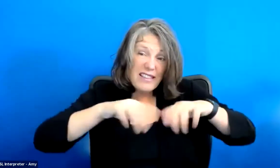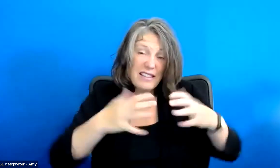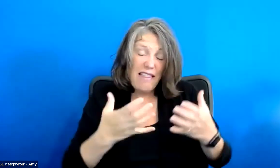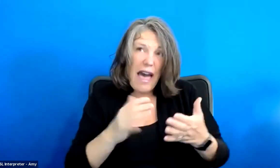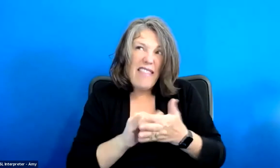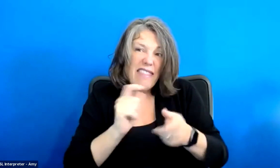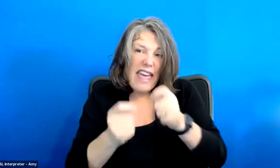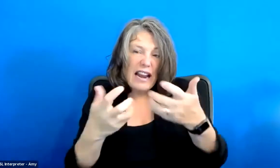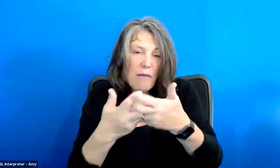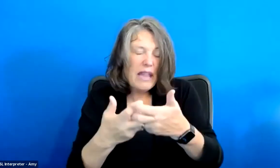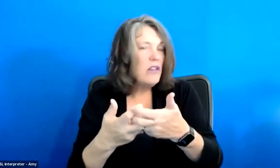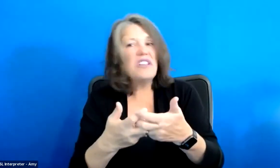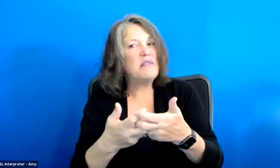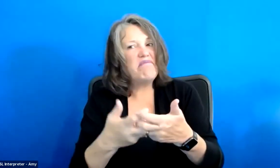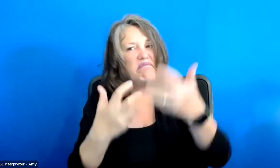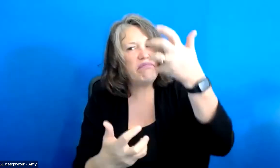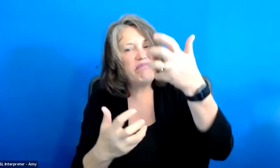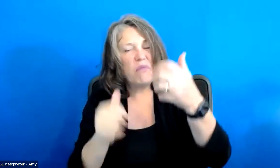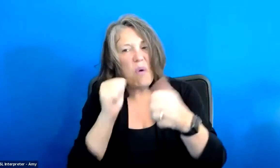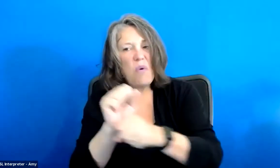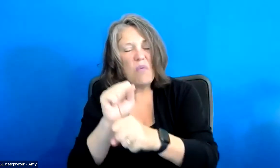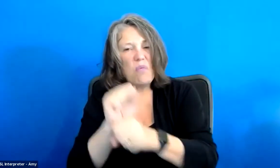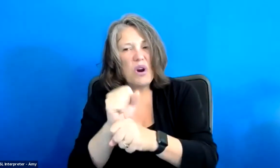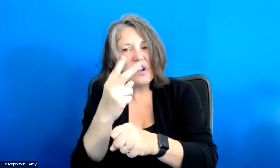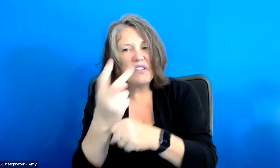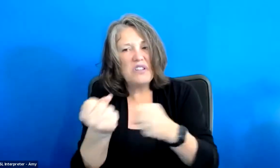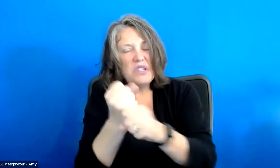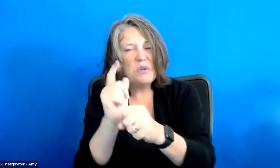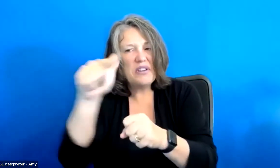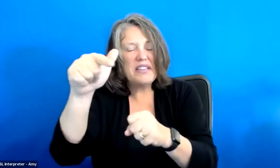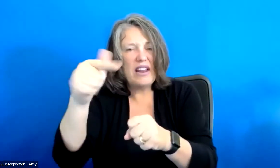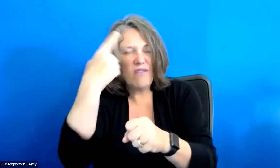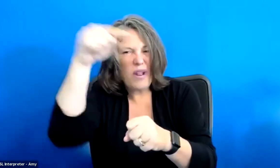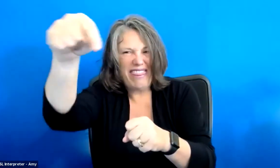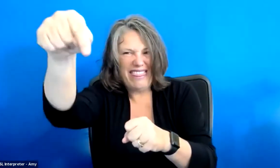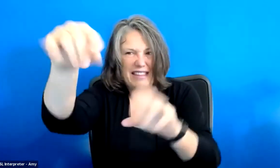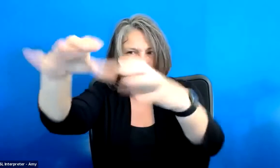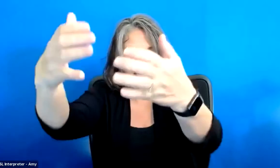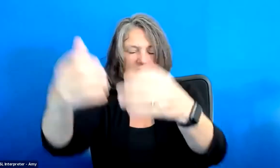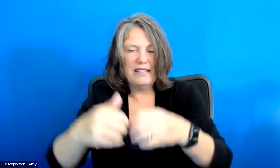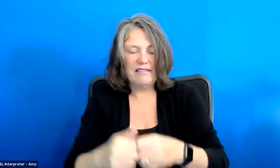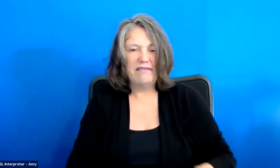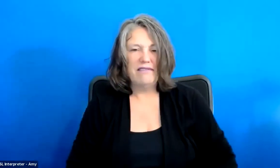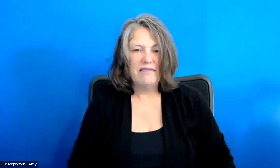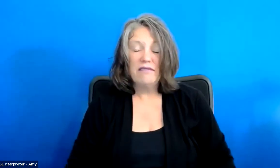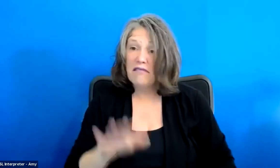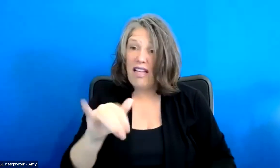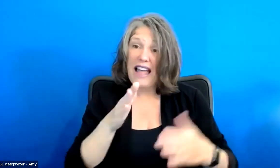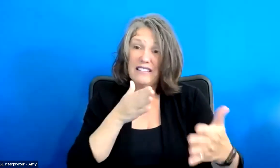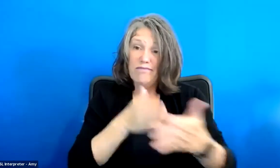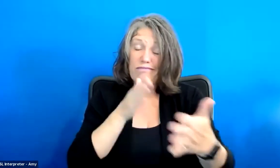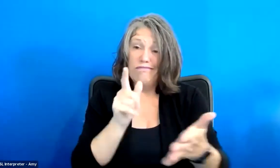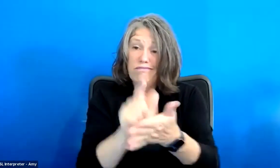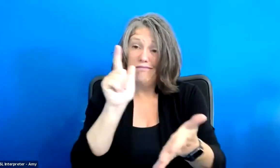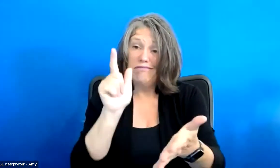that accommodation is not going to work in 2 years down in this class. That's prohibited.